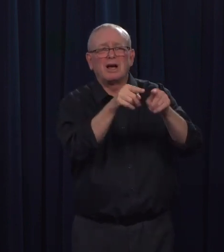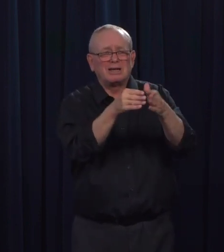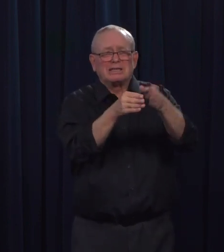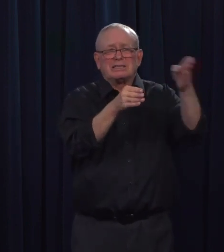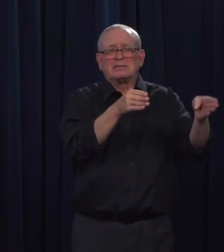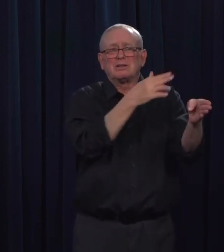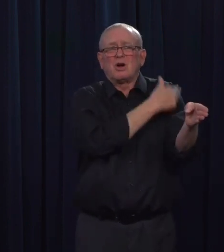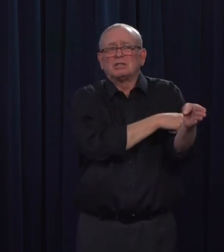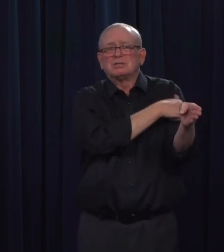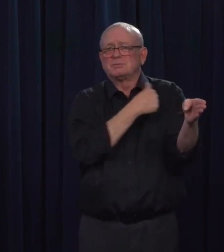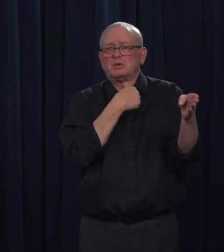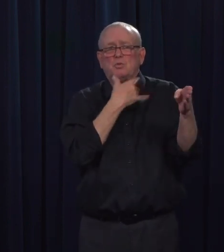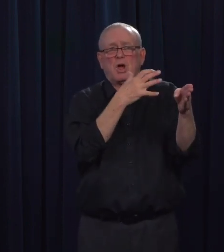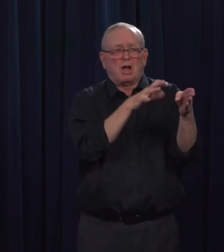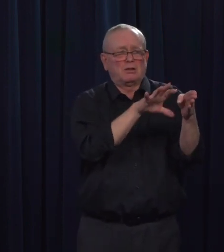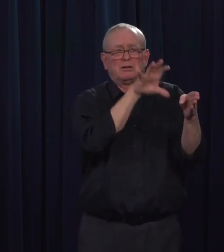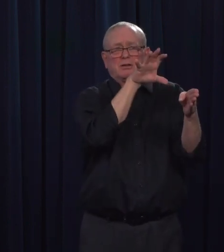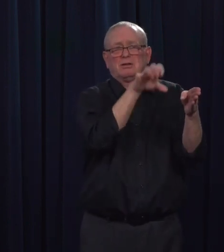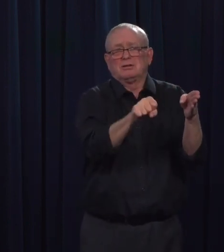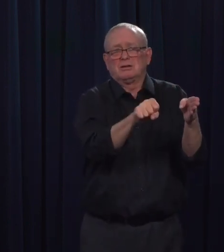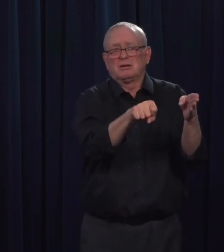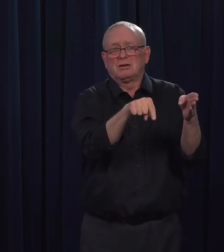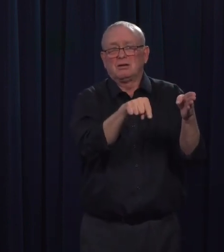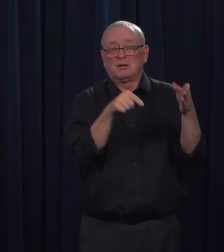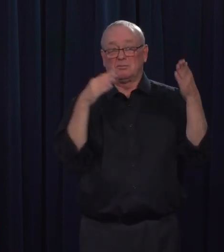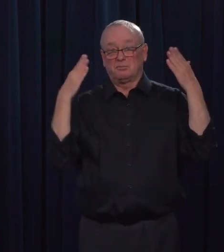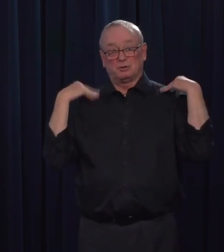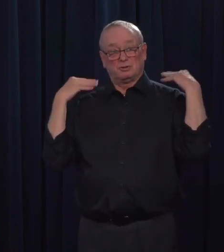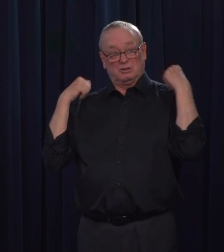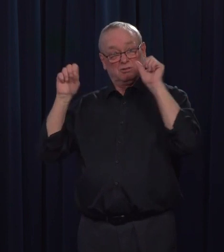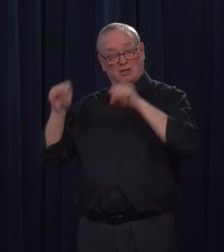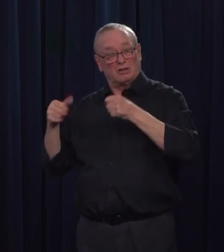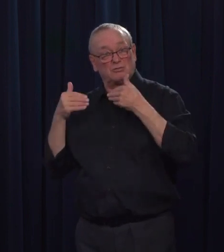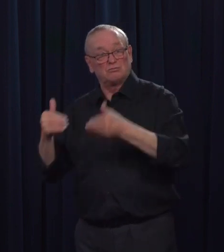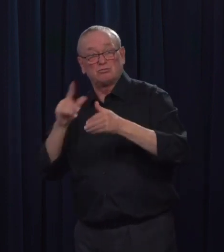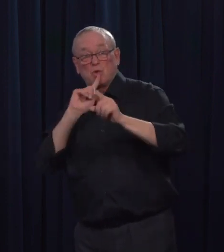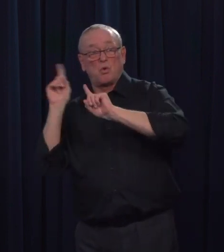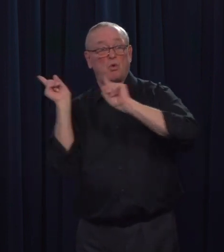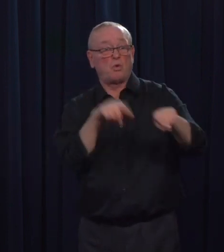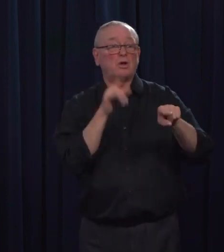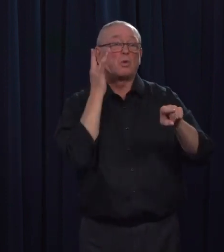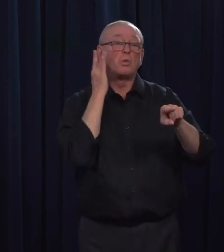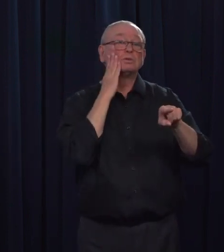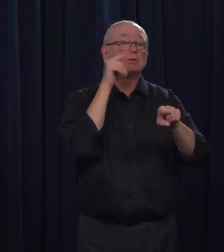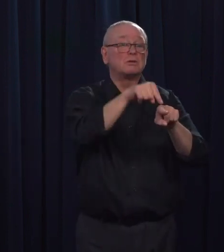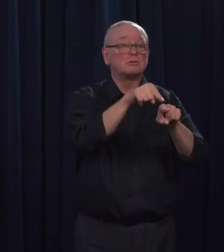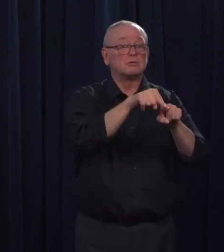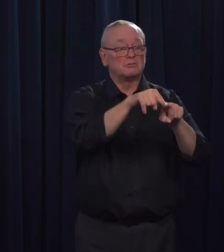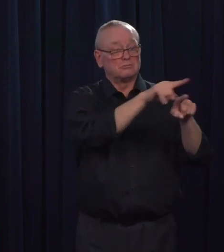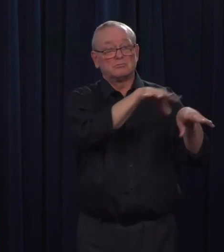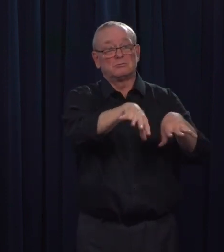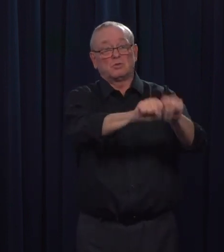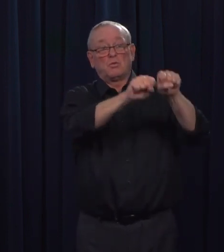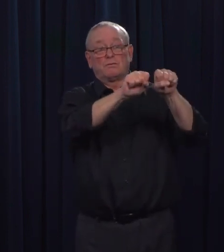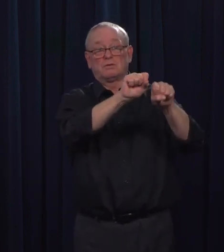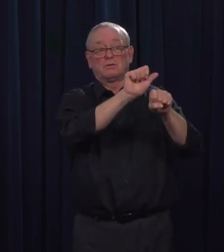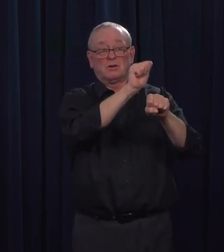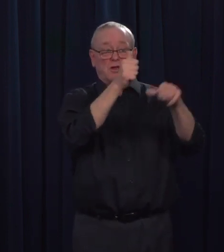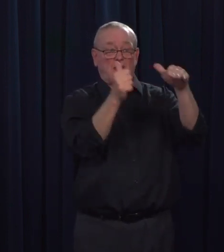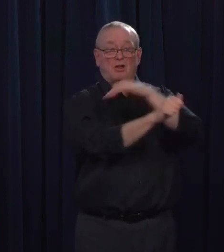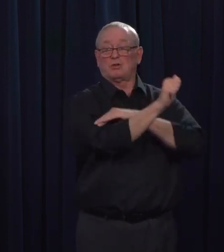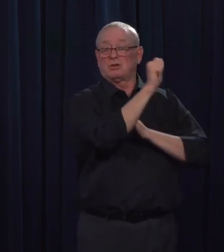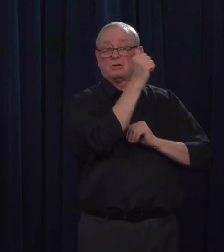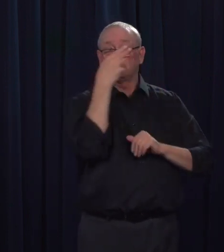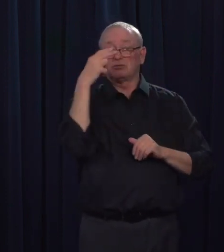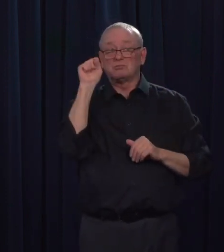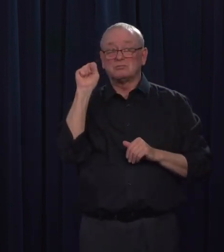Act after a public health emergency is declared, they have that as a provision that's a possibility. Again, I want to emphasize that doesn't mean